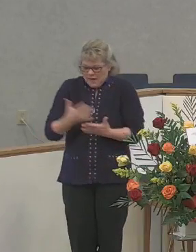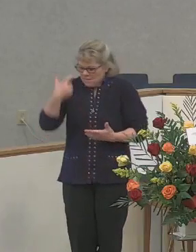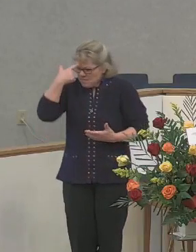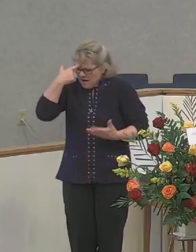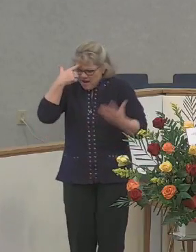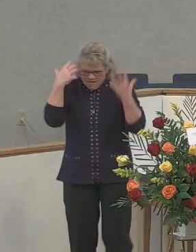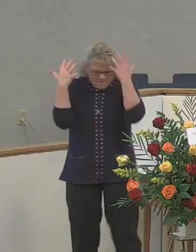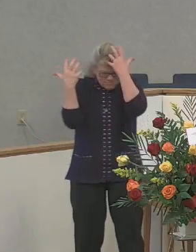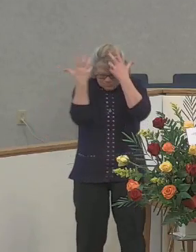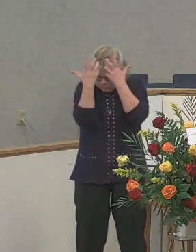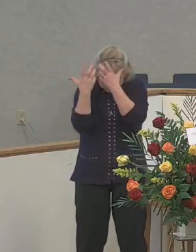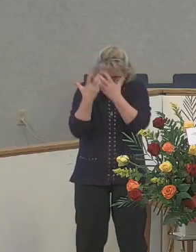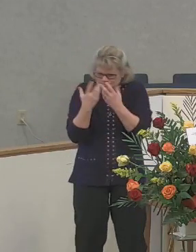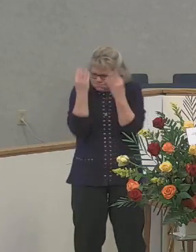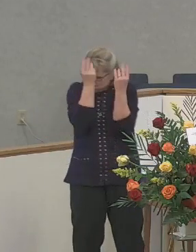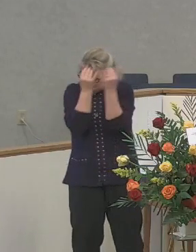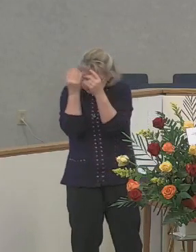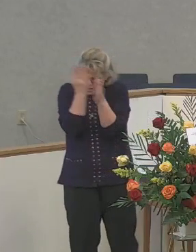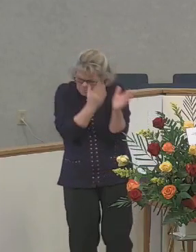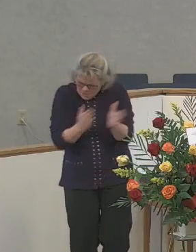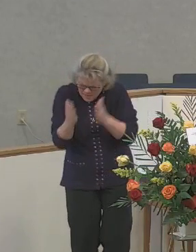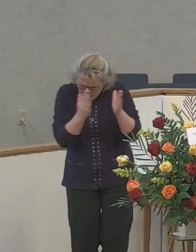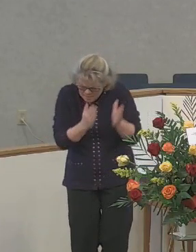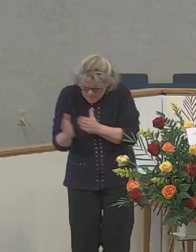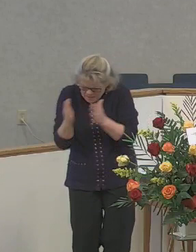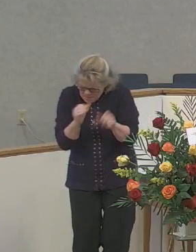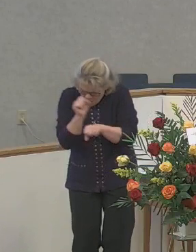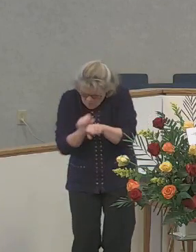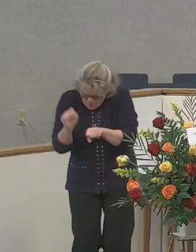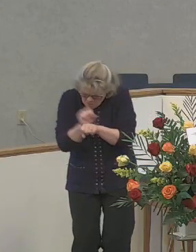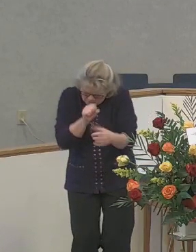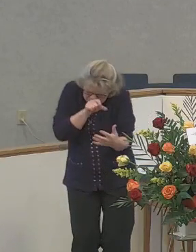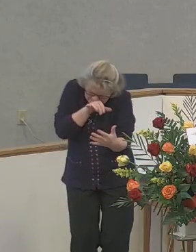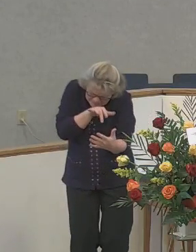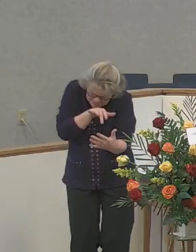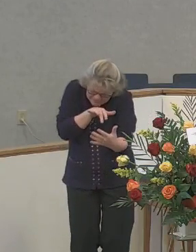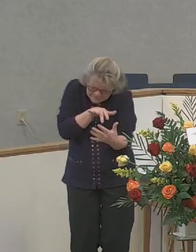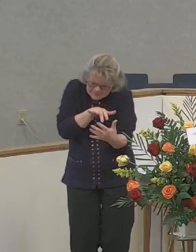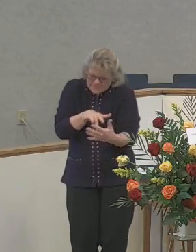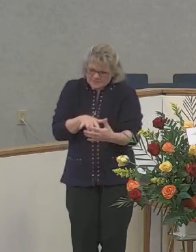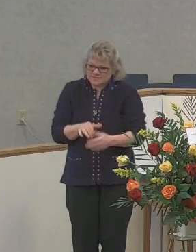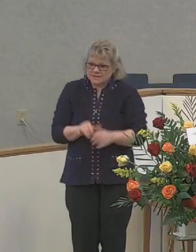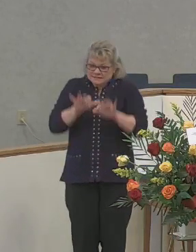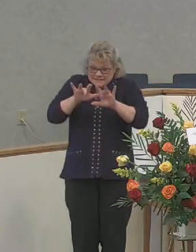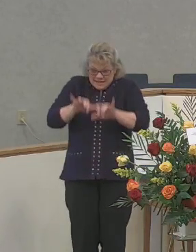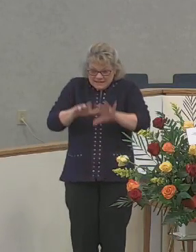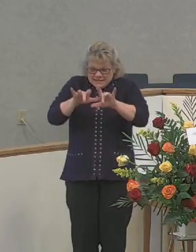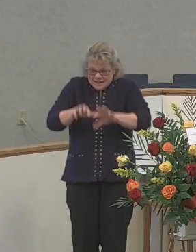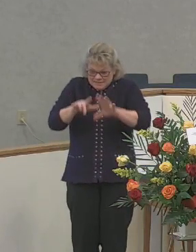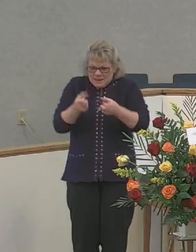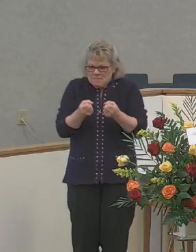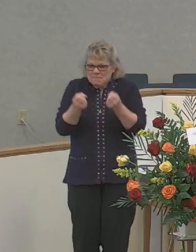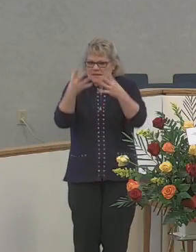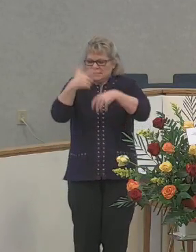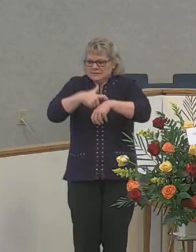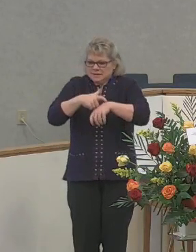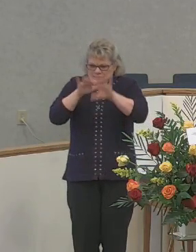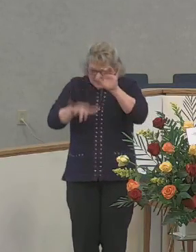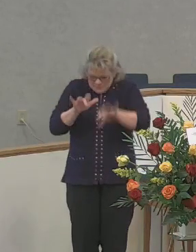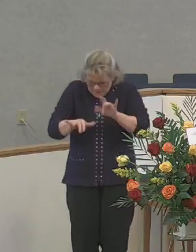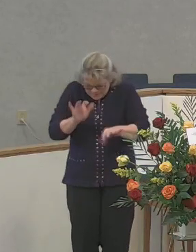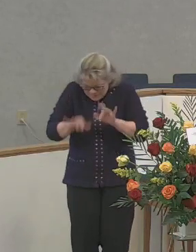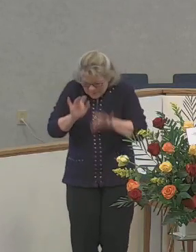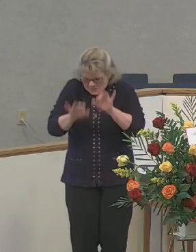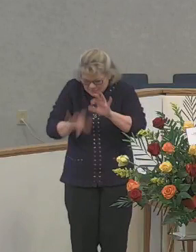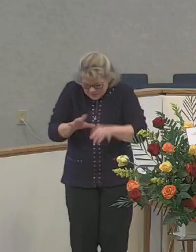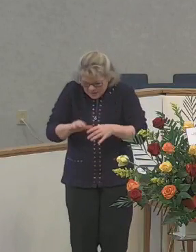all of that together. And a lot of work, a lot of preparation. I mean, I'm sure he burned that typewriter up several times back there